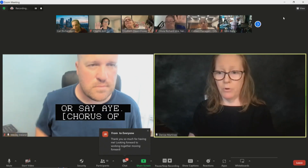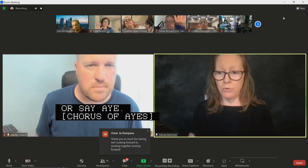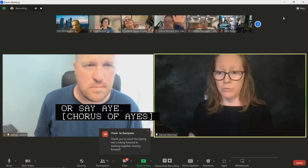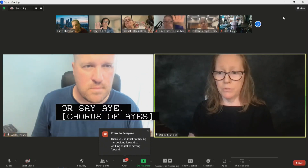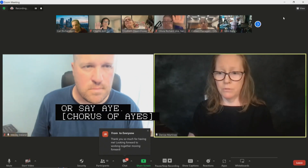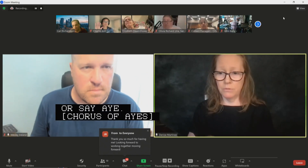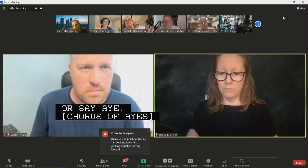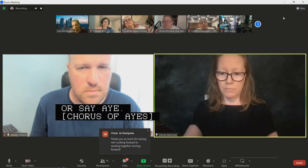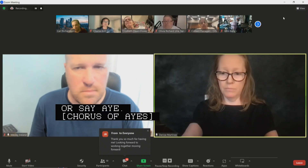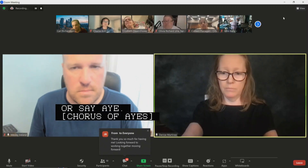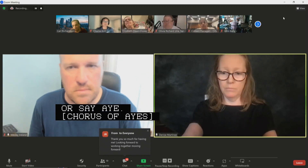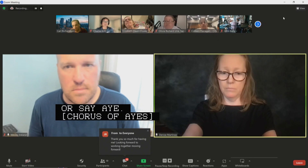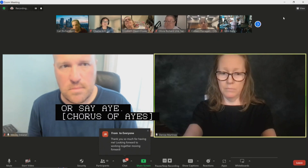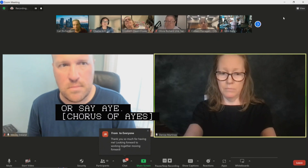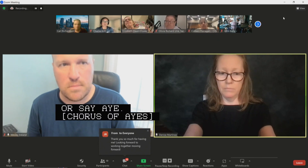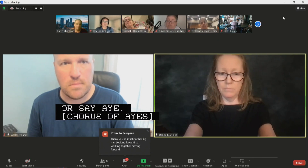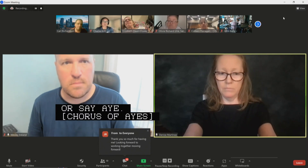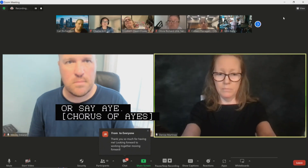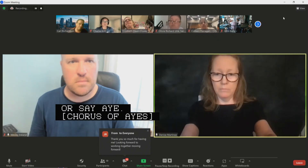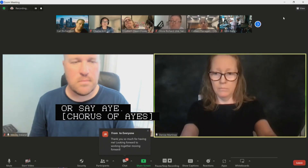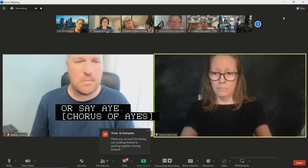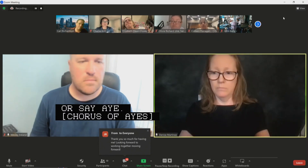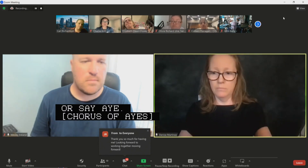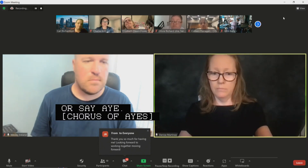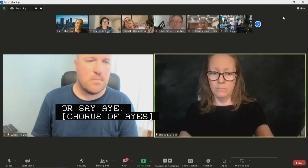Any opposed?